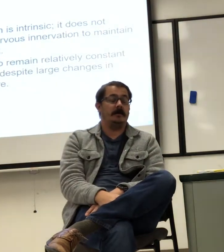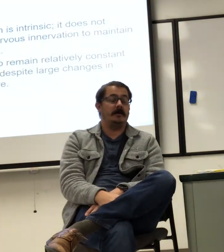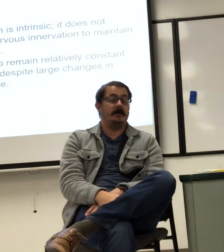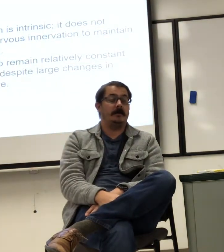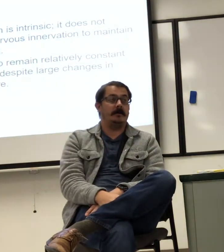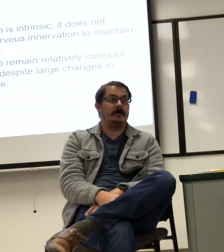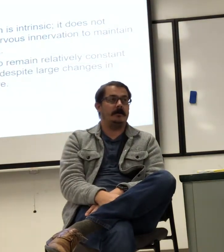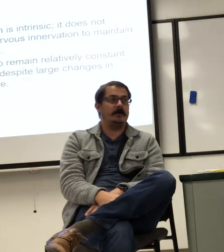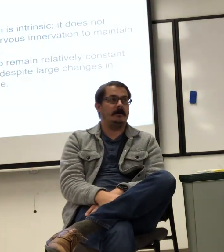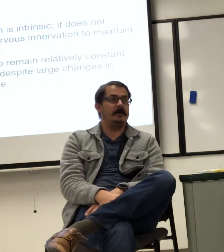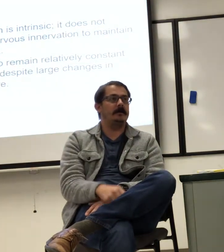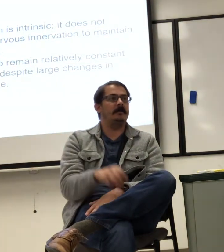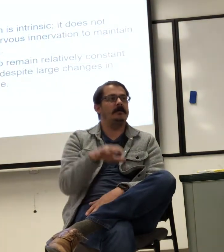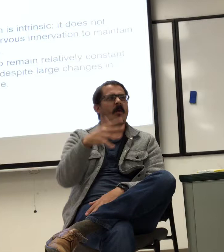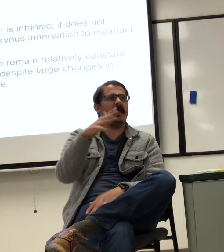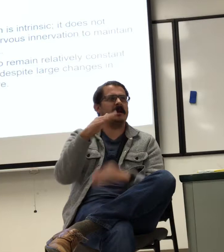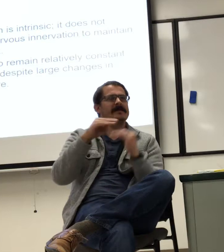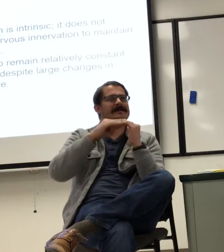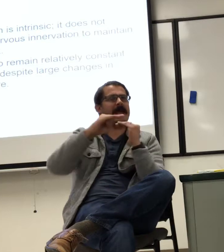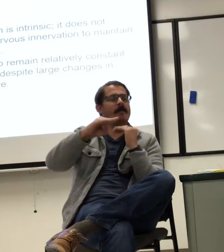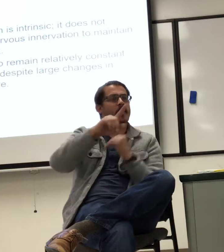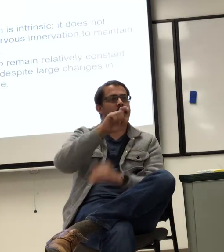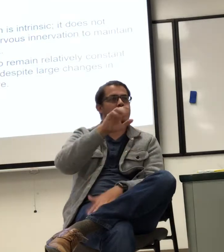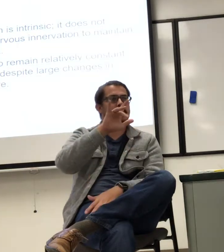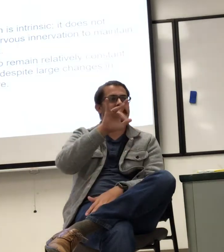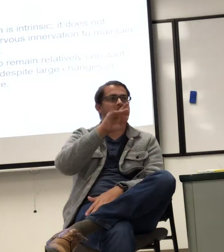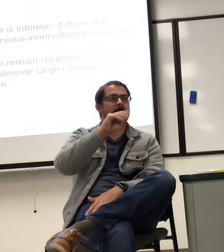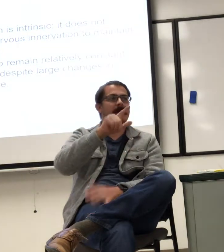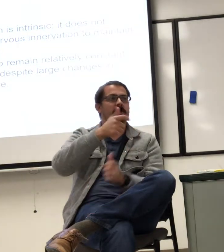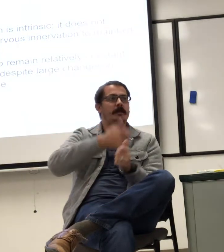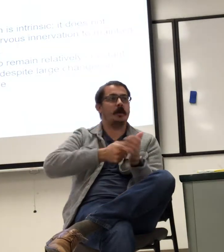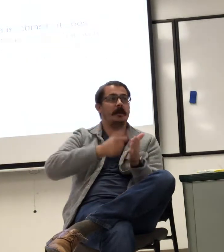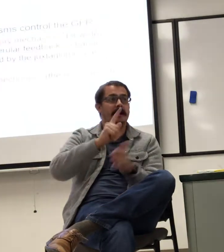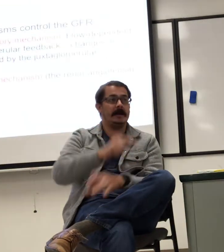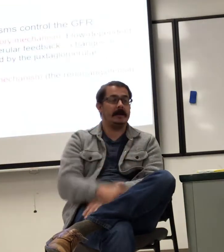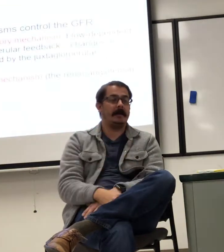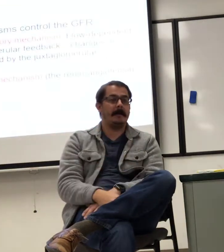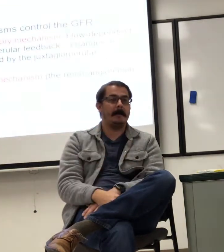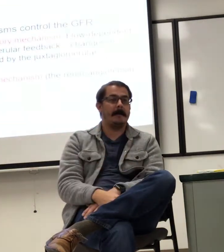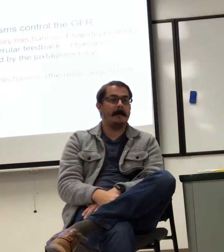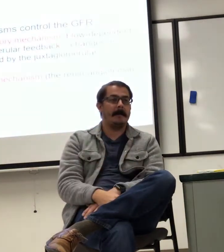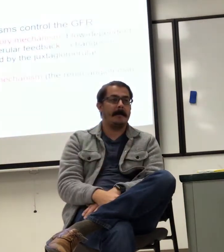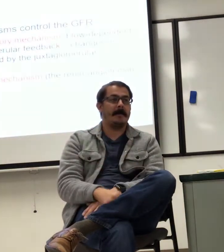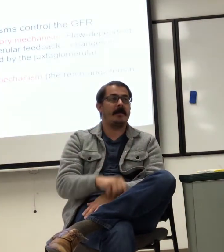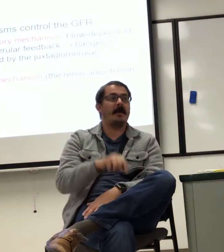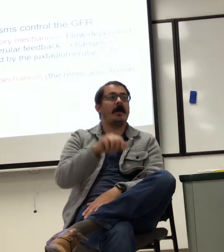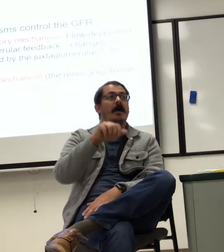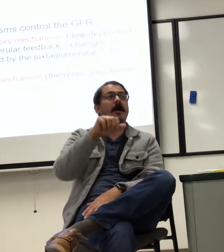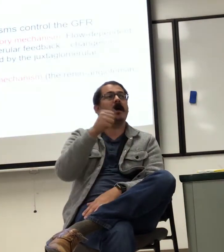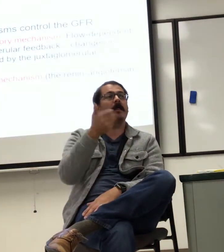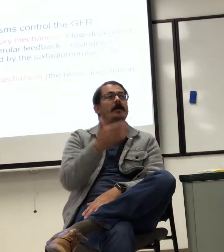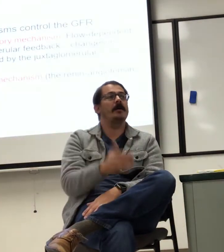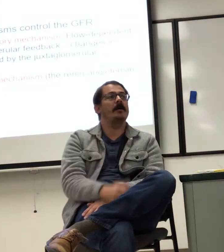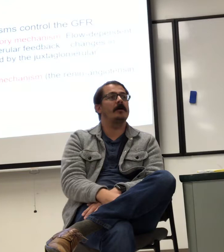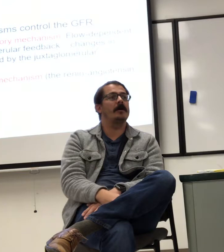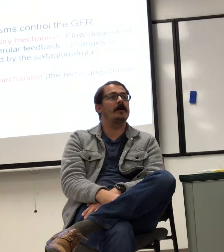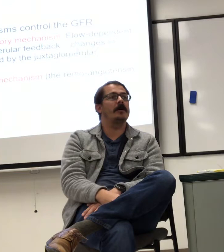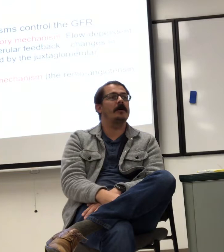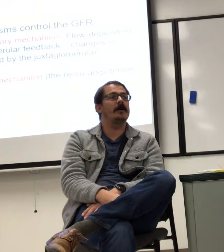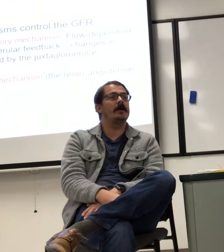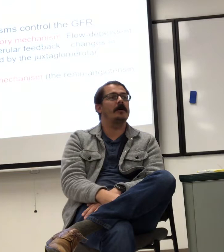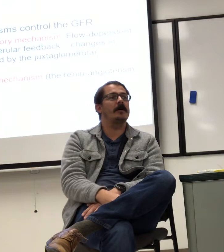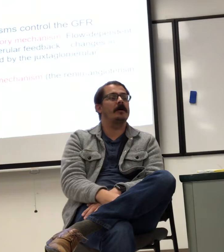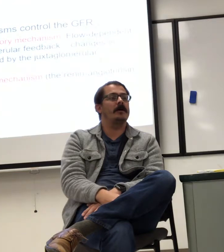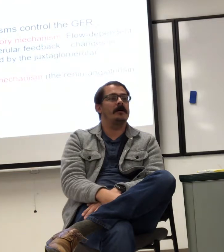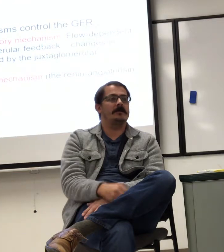a relatively stable 125 mils per minute. But there's another mechanism in addition to the